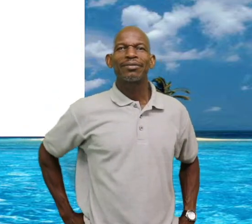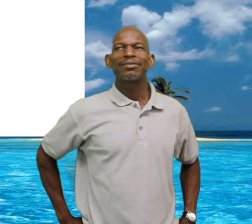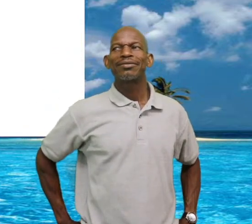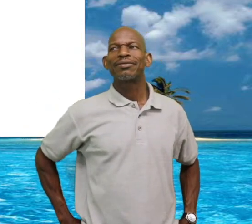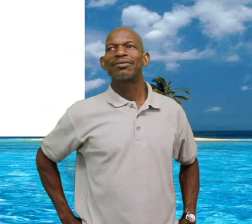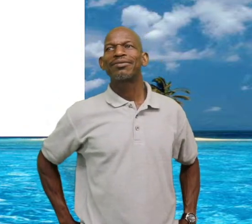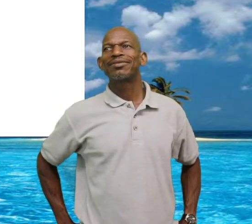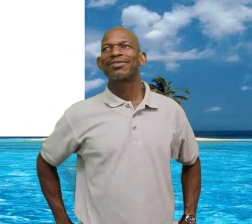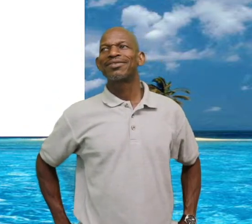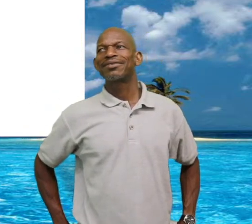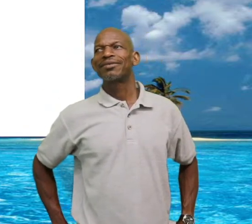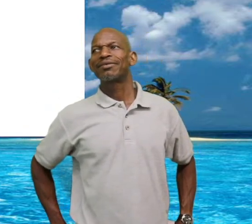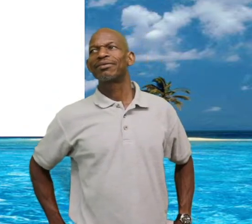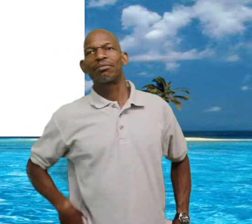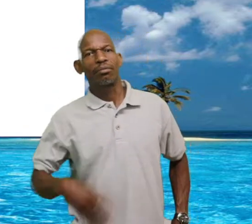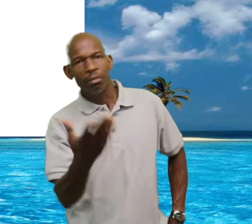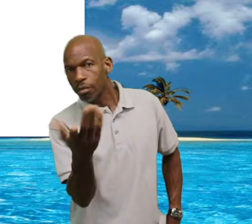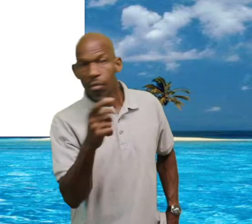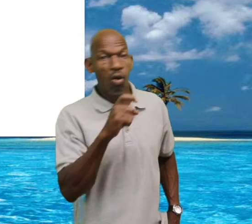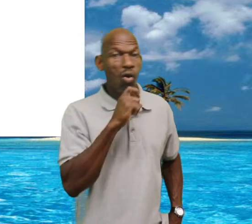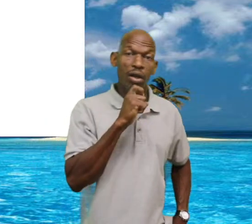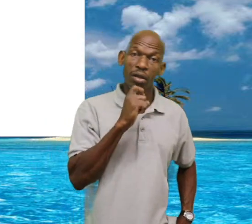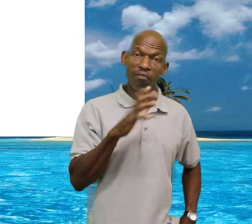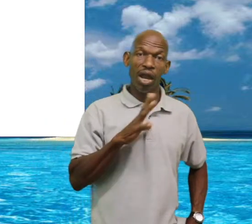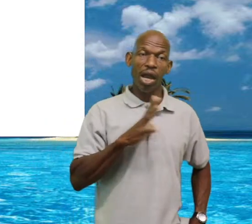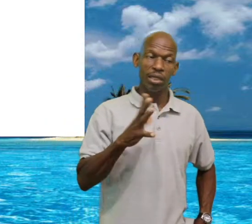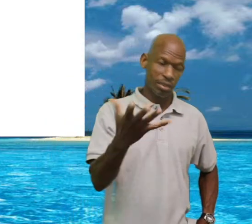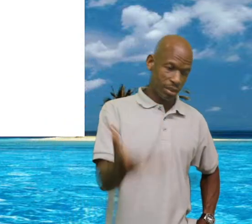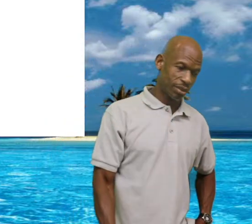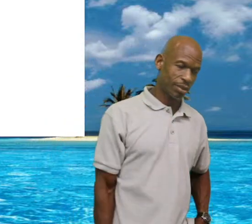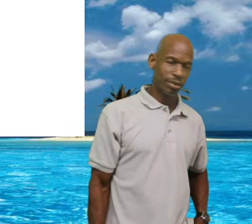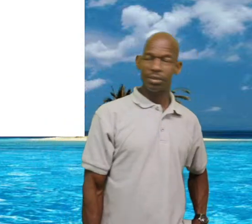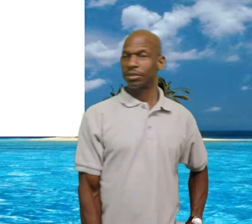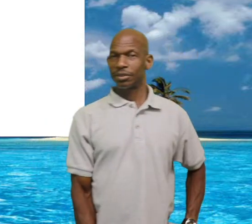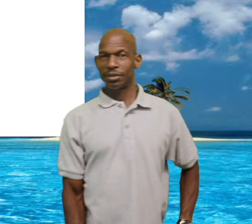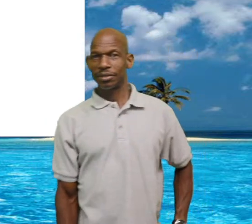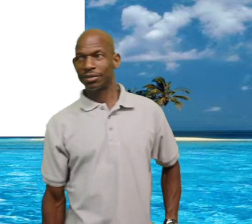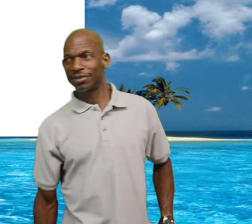Sabrika saying ugly and all. So that's another adjective.